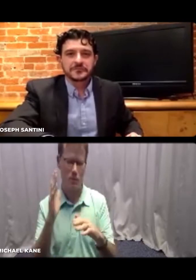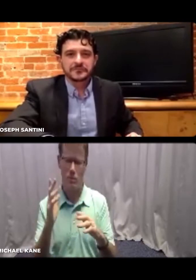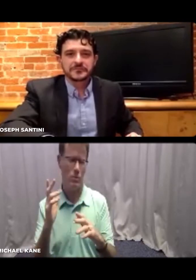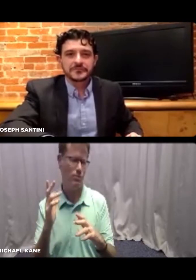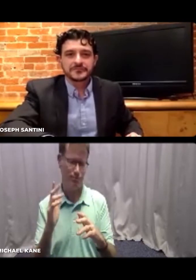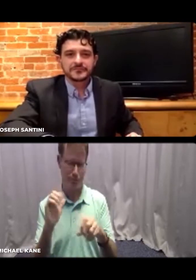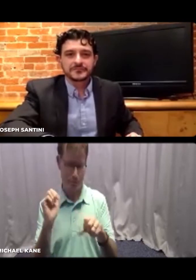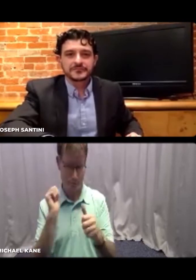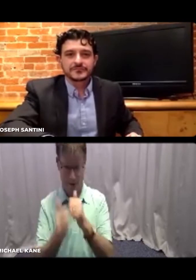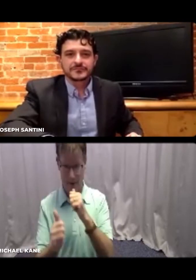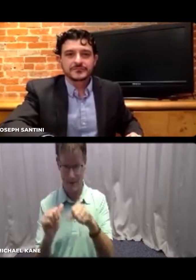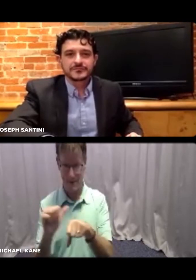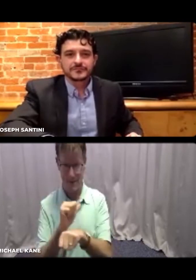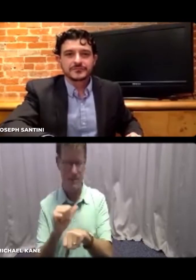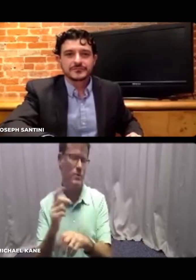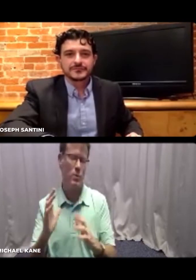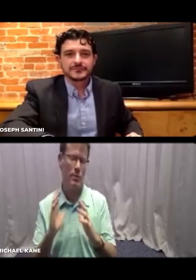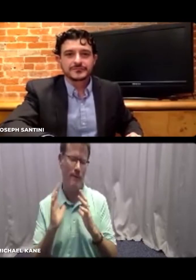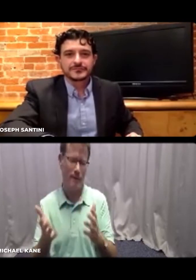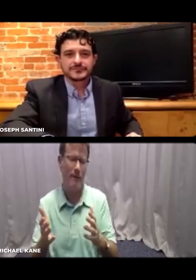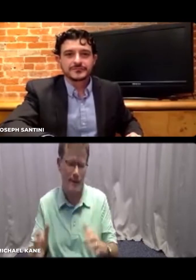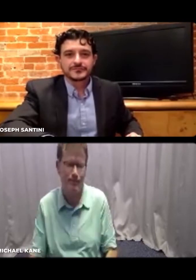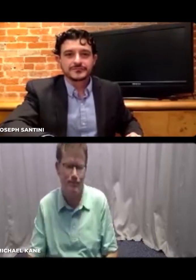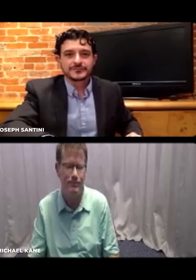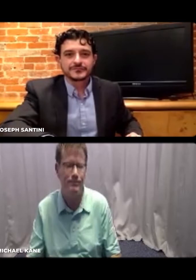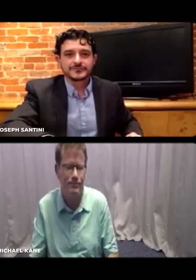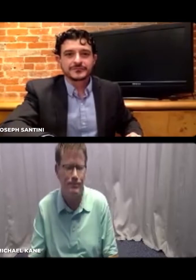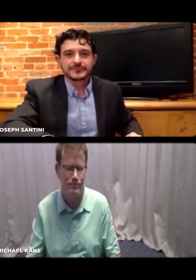of, algebra, you'll do fine.